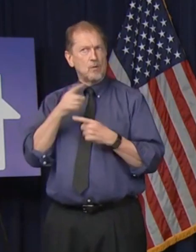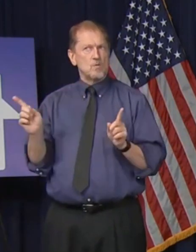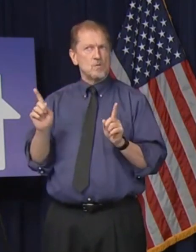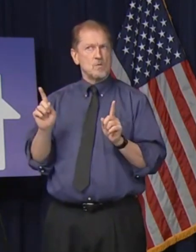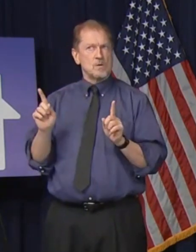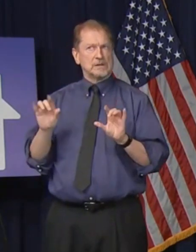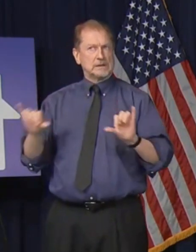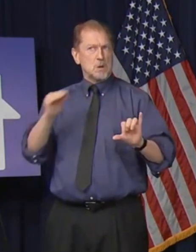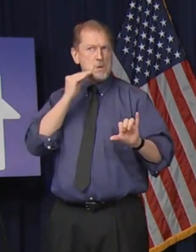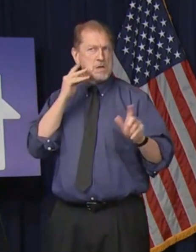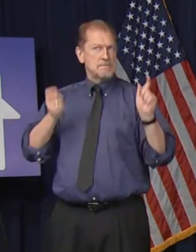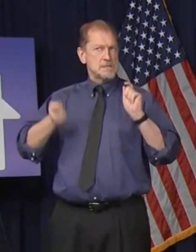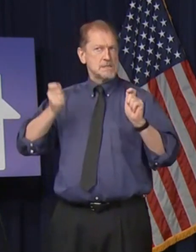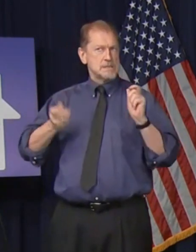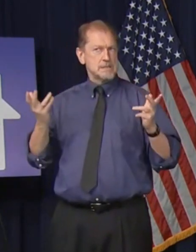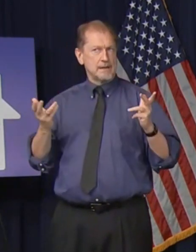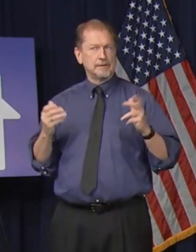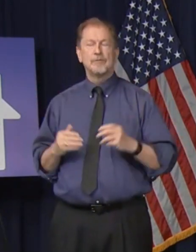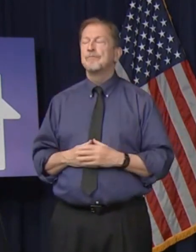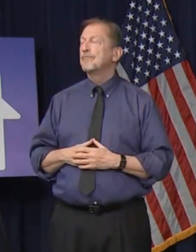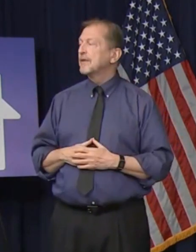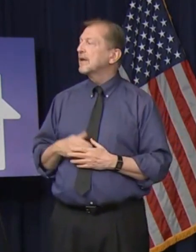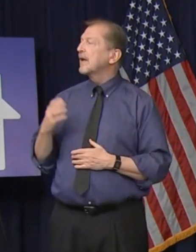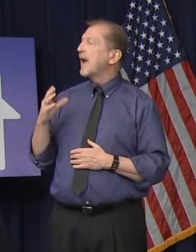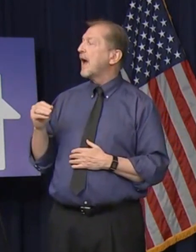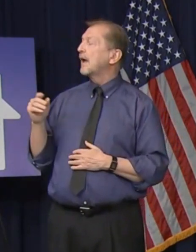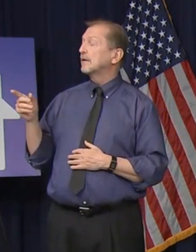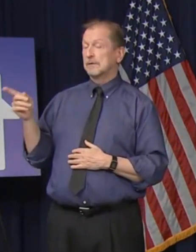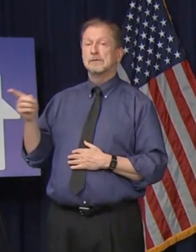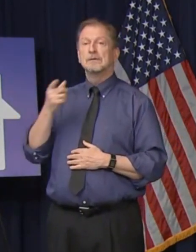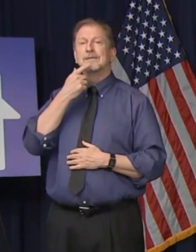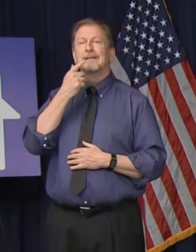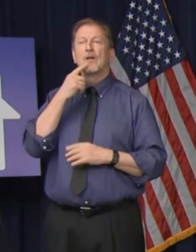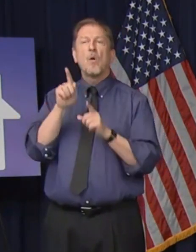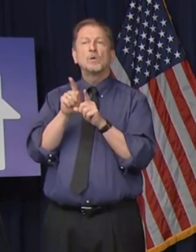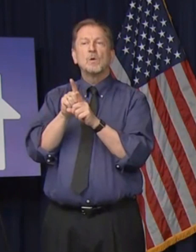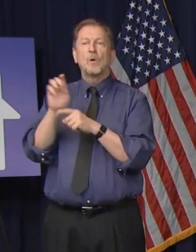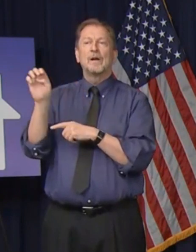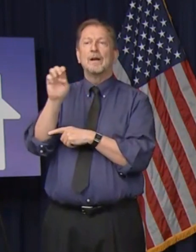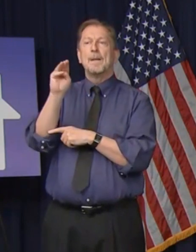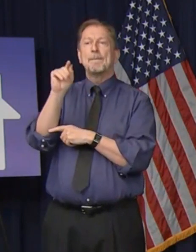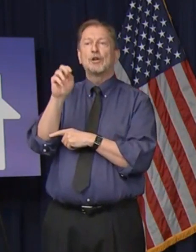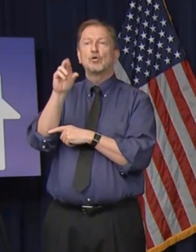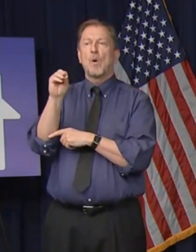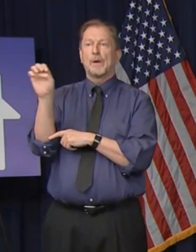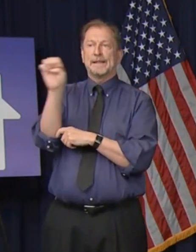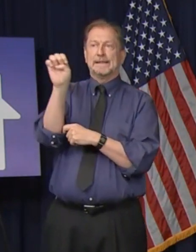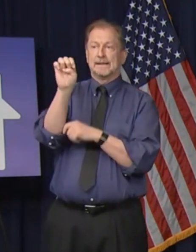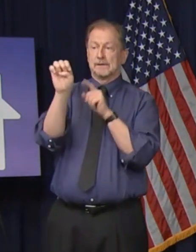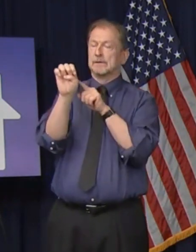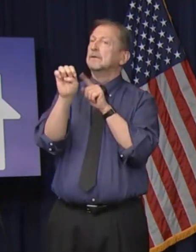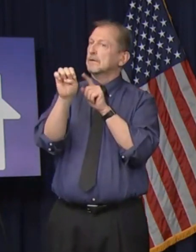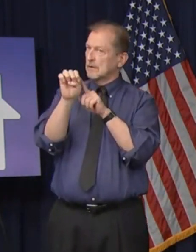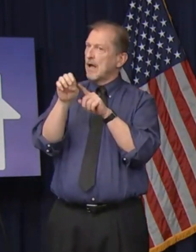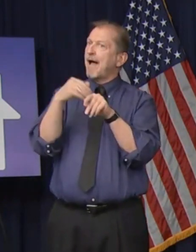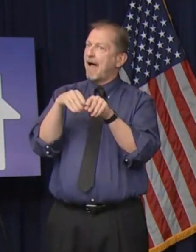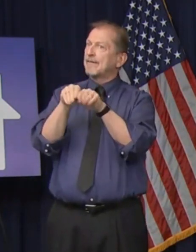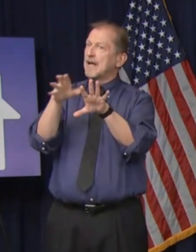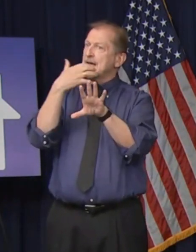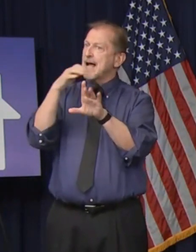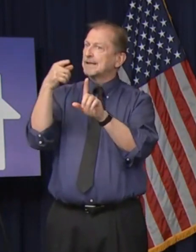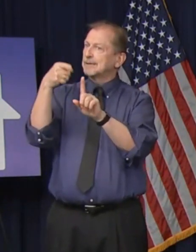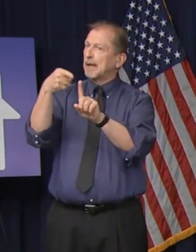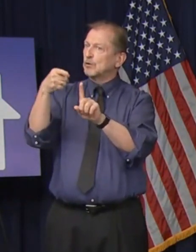Well, you mentioned Metro East. Actually, there's a hot spot in Metro East, and so I would remind you that nowhere